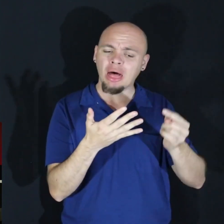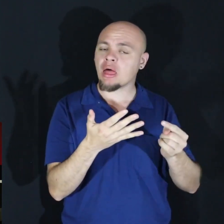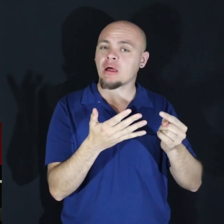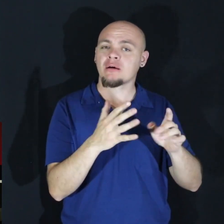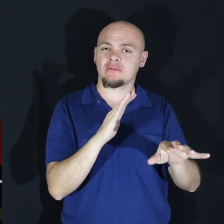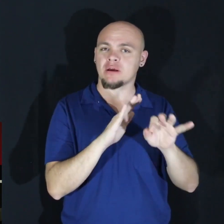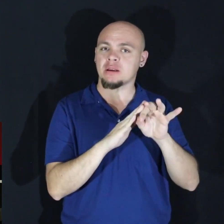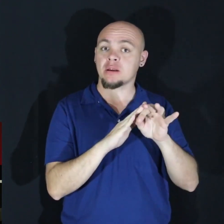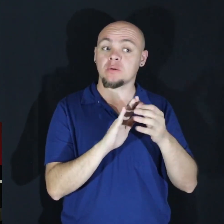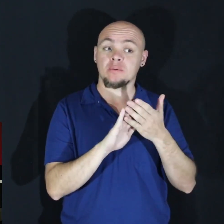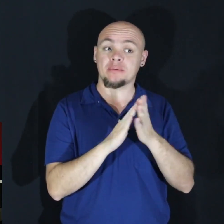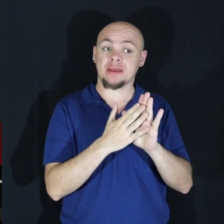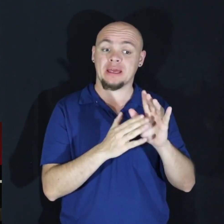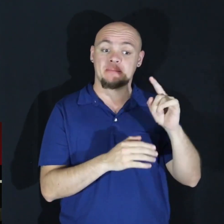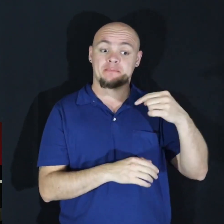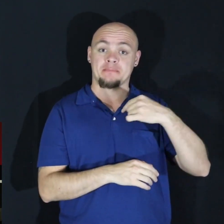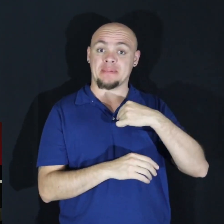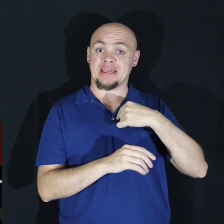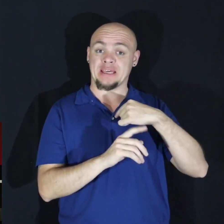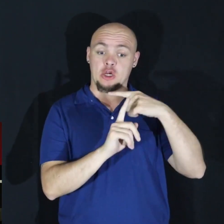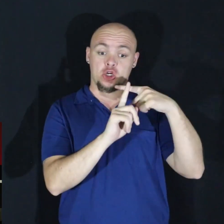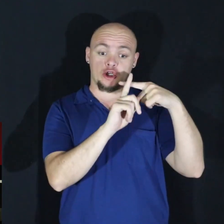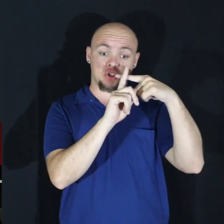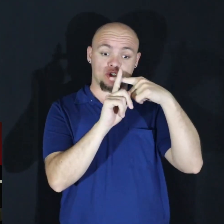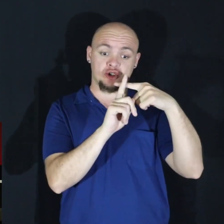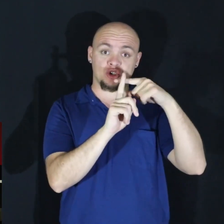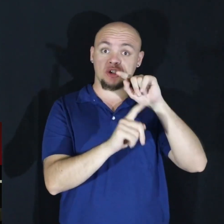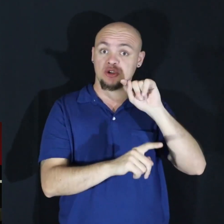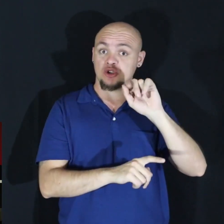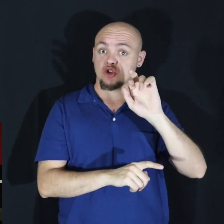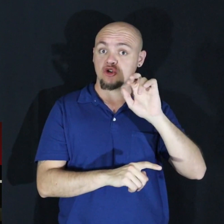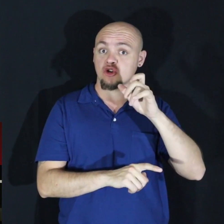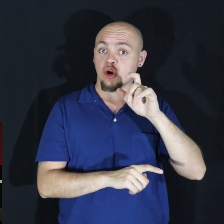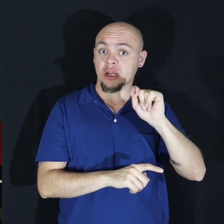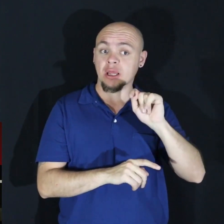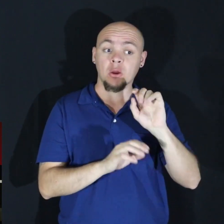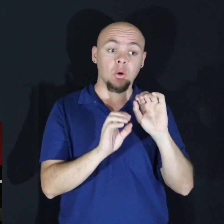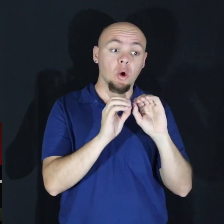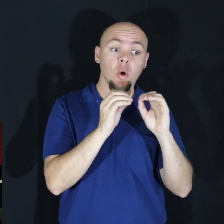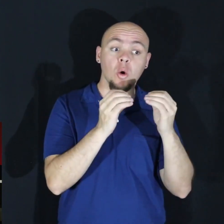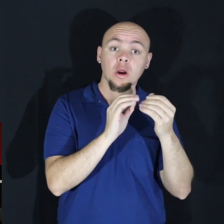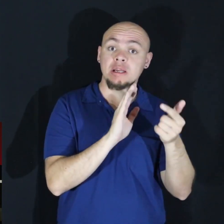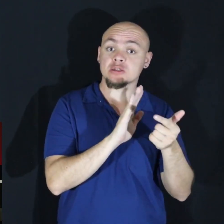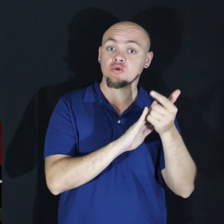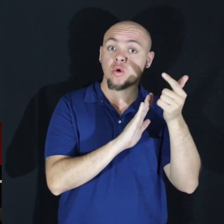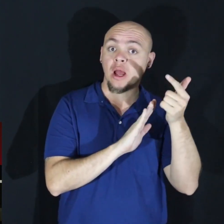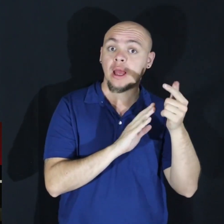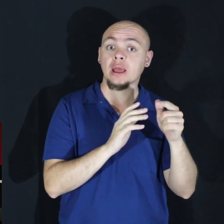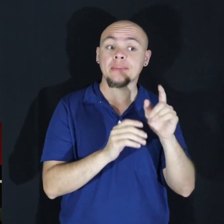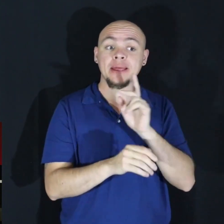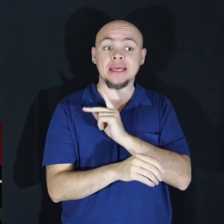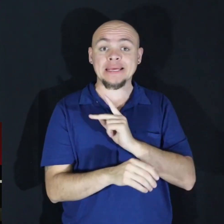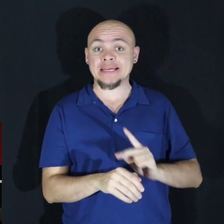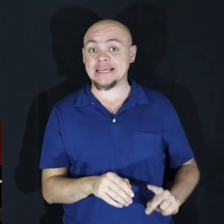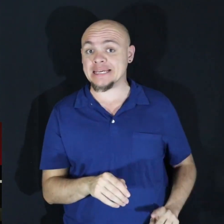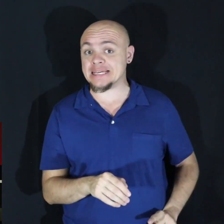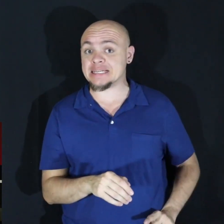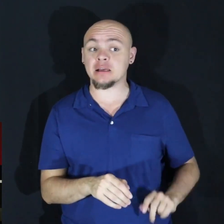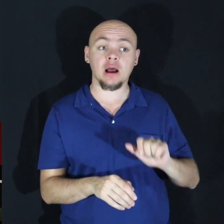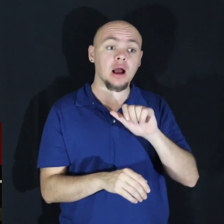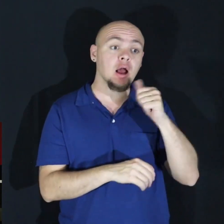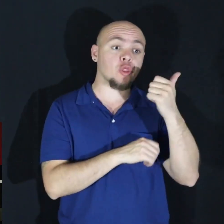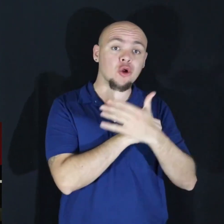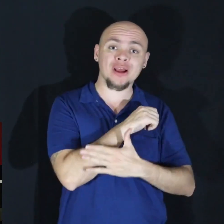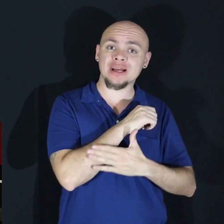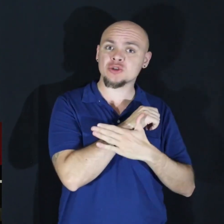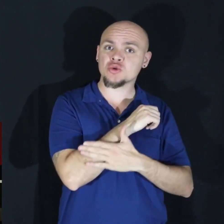us a target. It made me a target. And when I had organized crime, oligarchs, foreign intelligence coming after